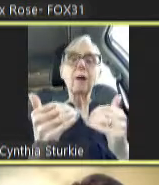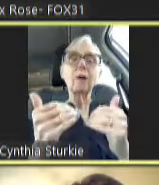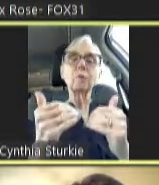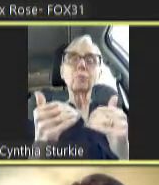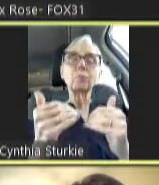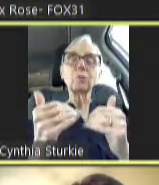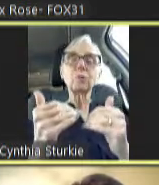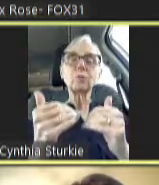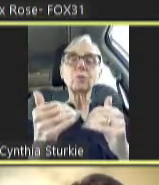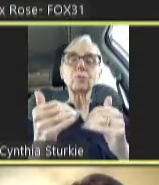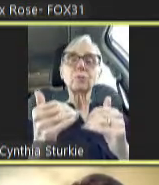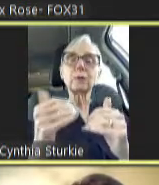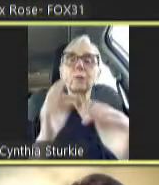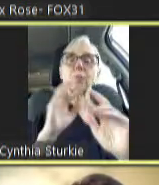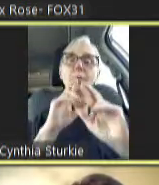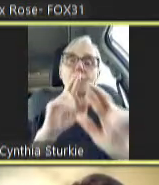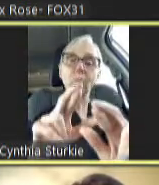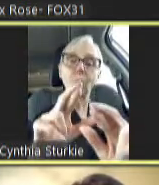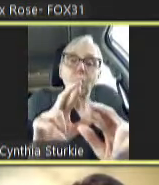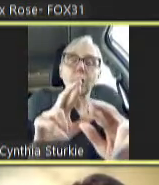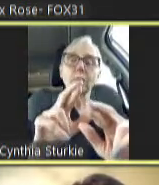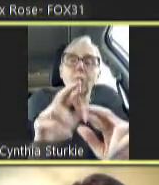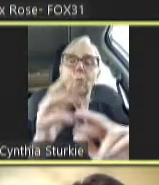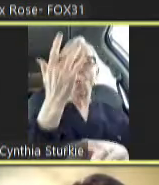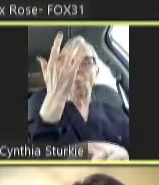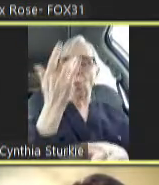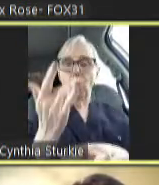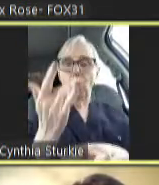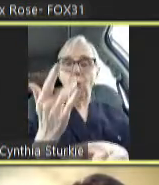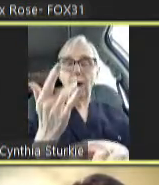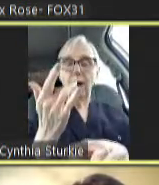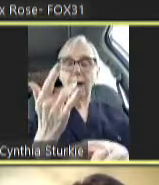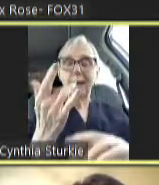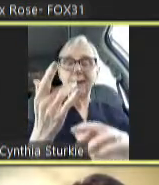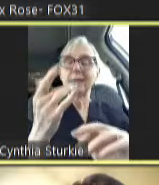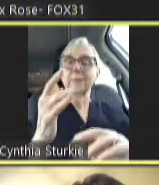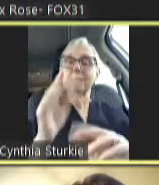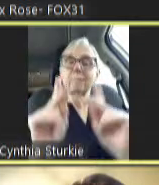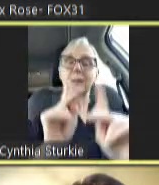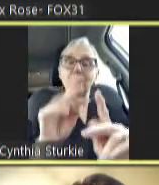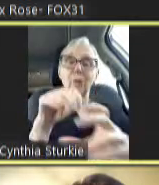those hospitalizations, or what you think the difference might be?